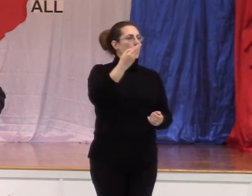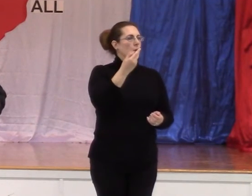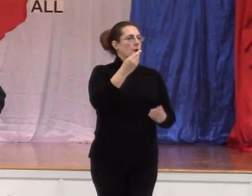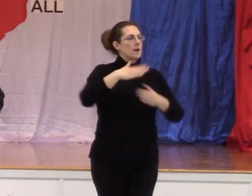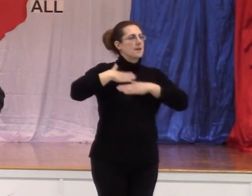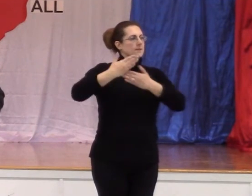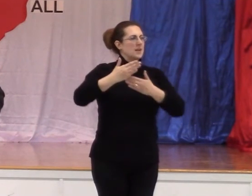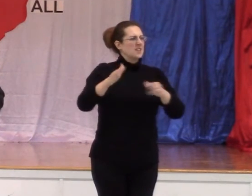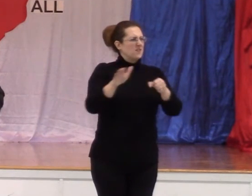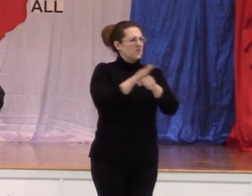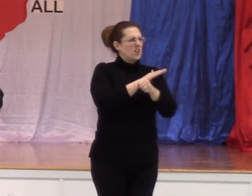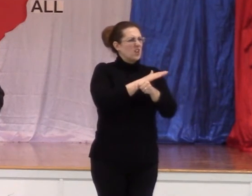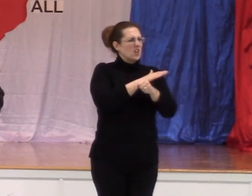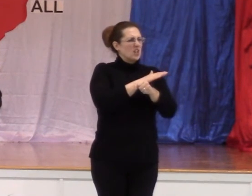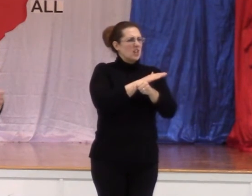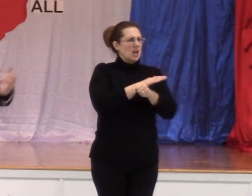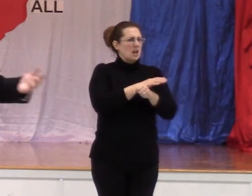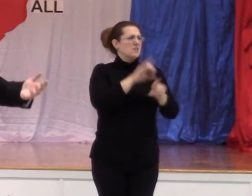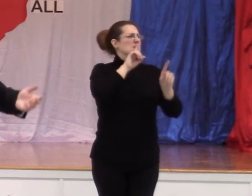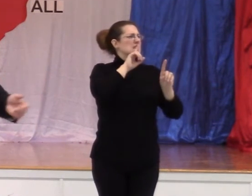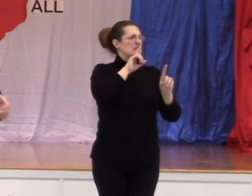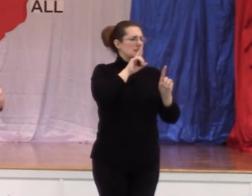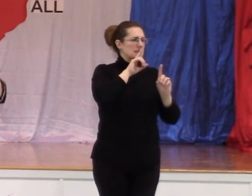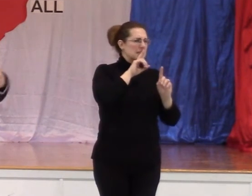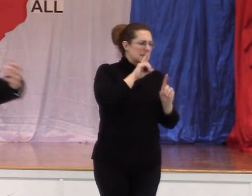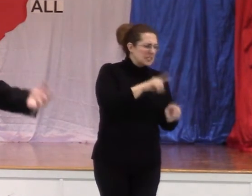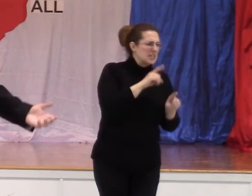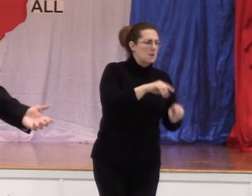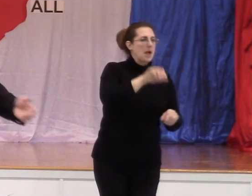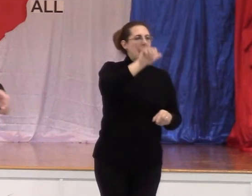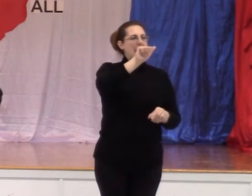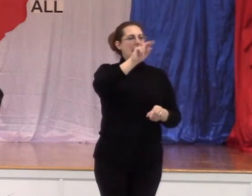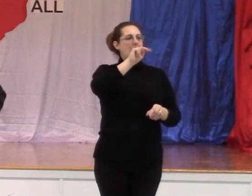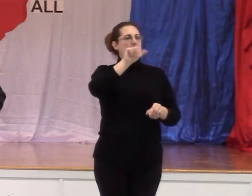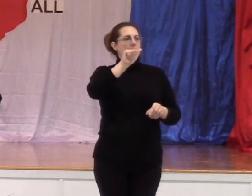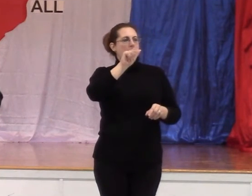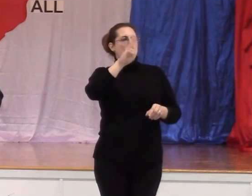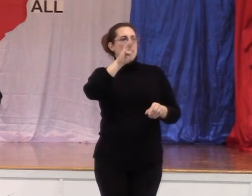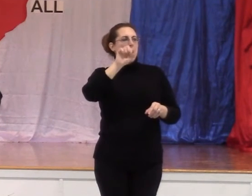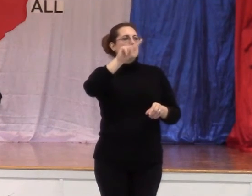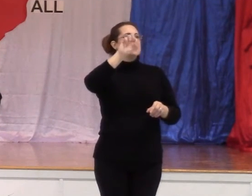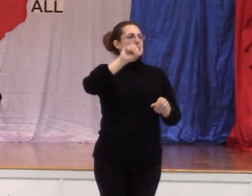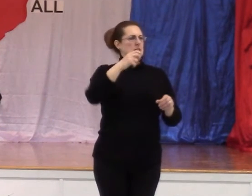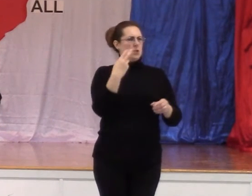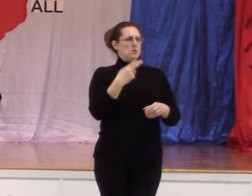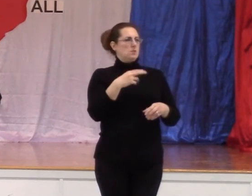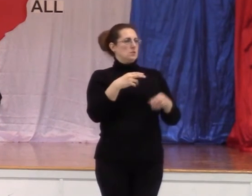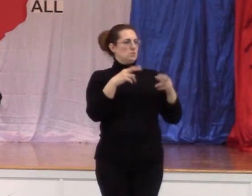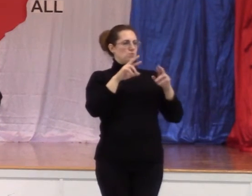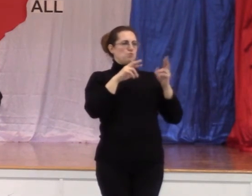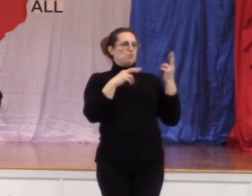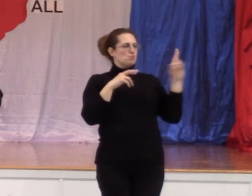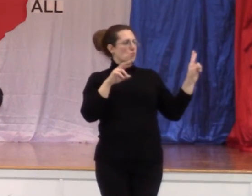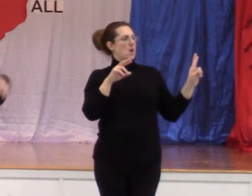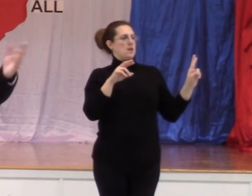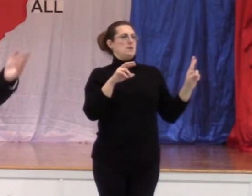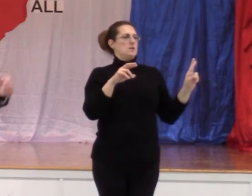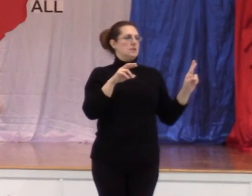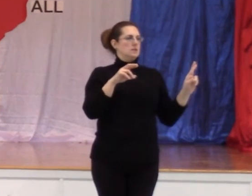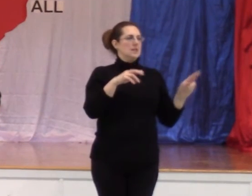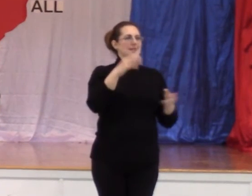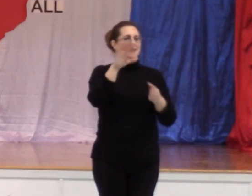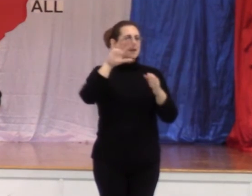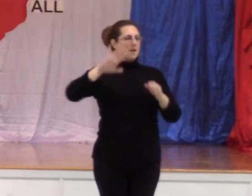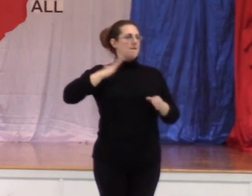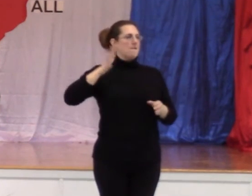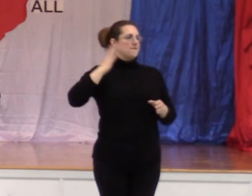with condemnations of the Anabaptists, of the radical reformers. Anabaptists is just a fancy